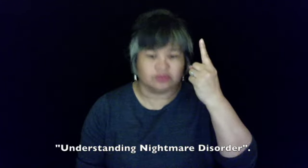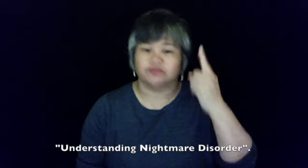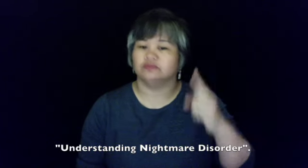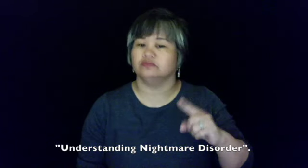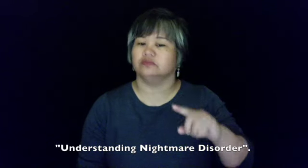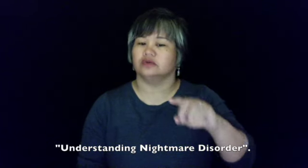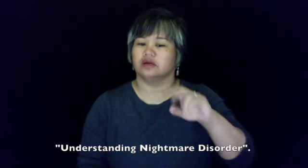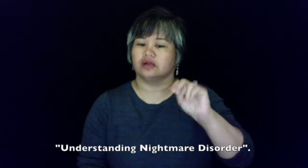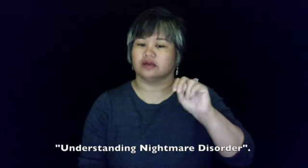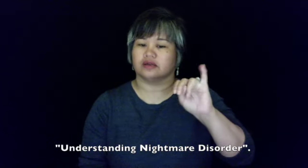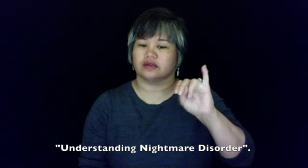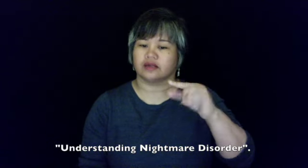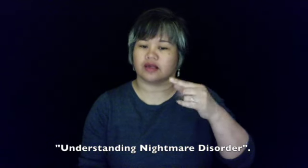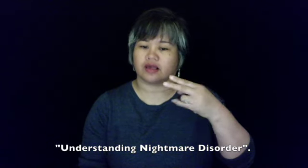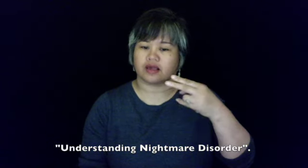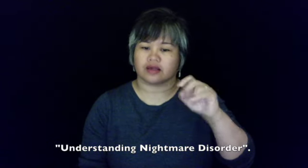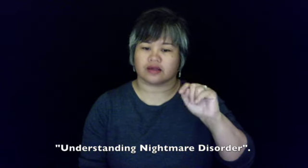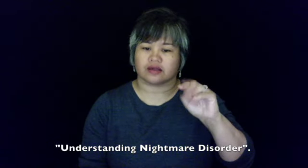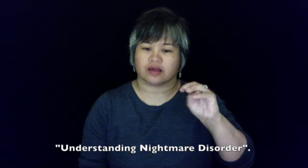Understanding Nightmare Disorder.